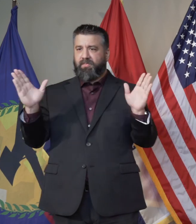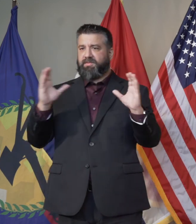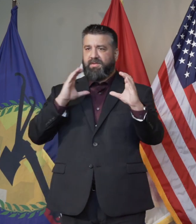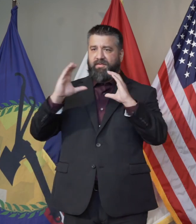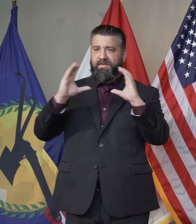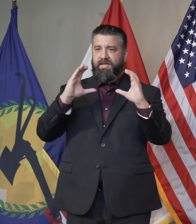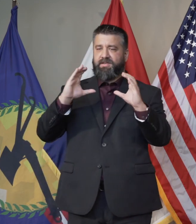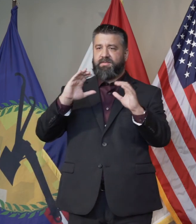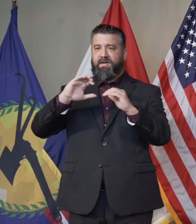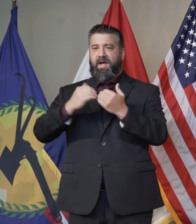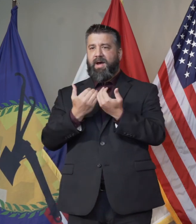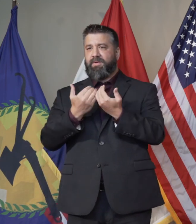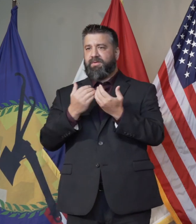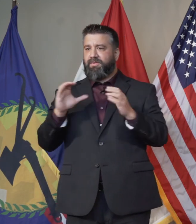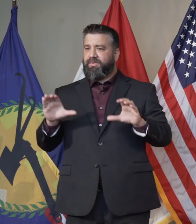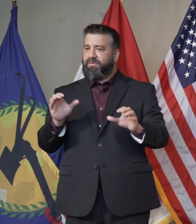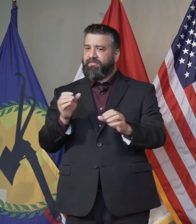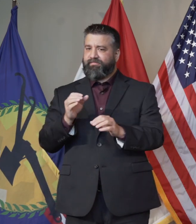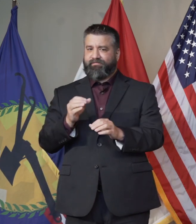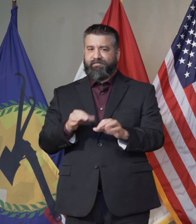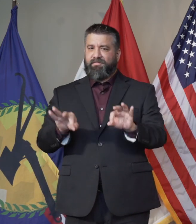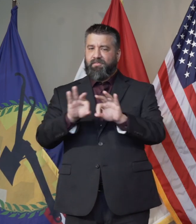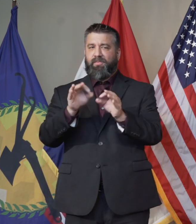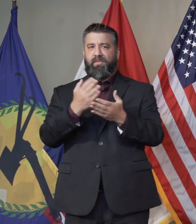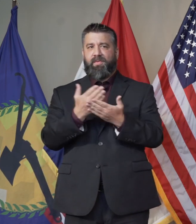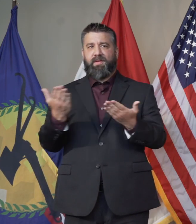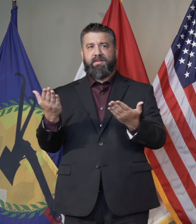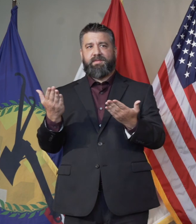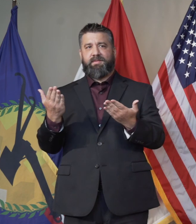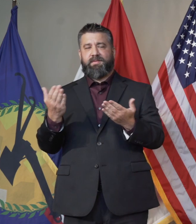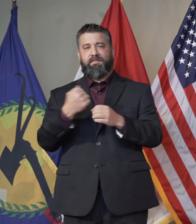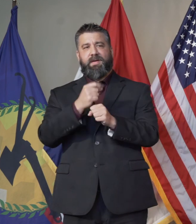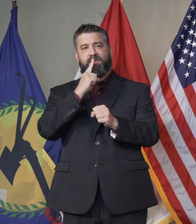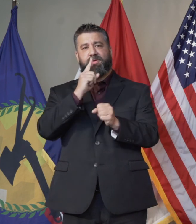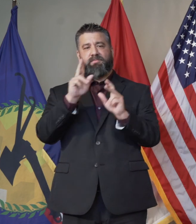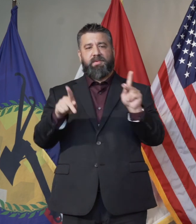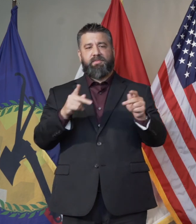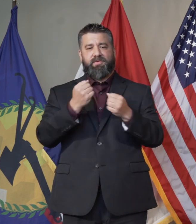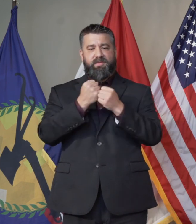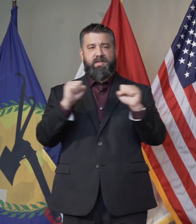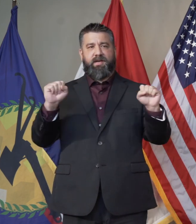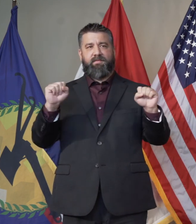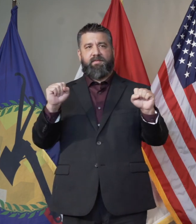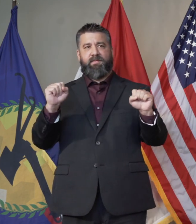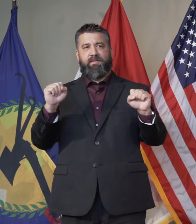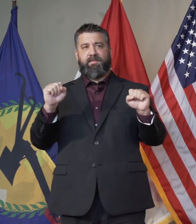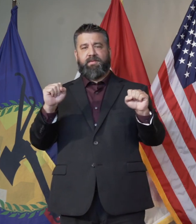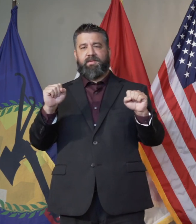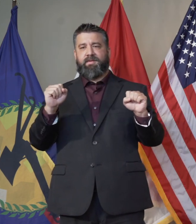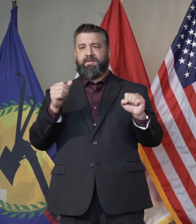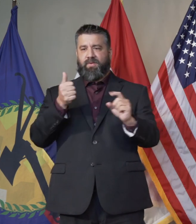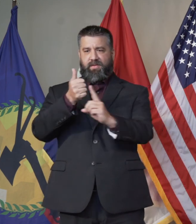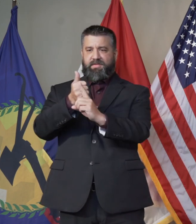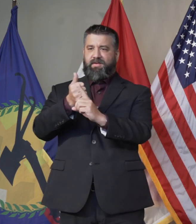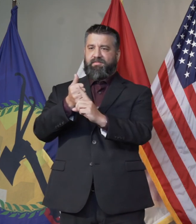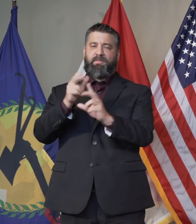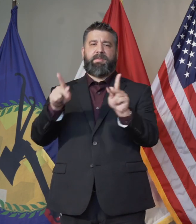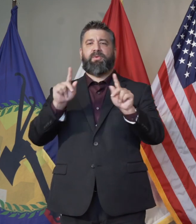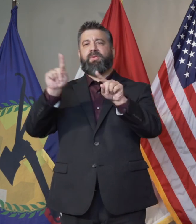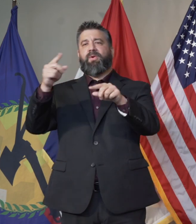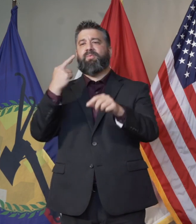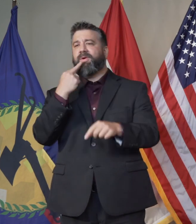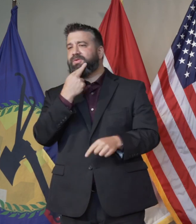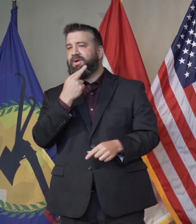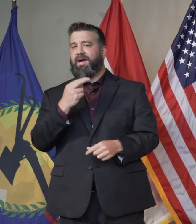department about how to do some extraordinary things that are different to keep people safe, so they'll have confidence when they go to a restaurant, they'll have confidence when they go